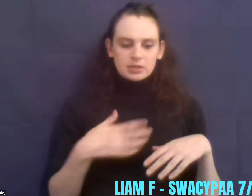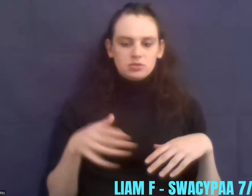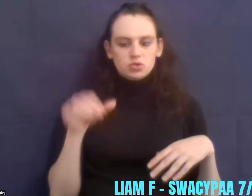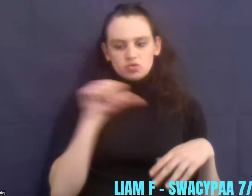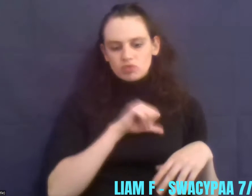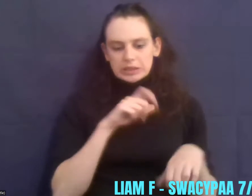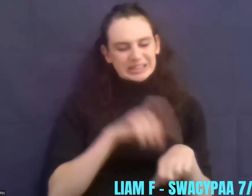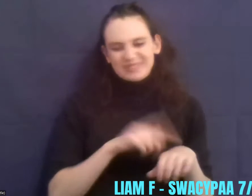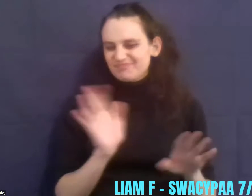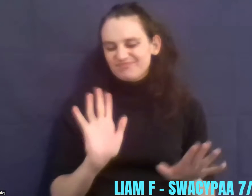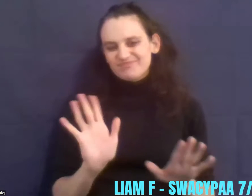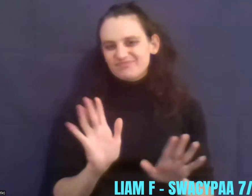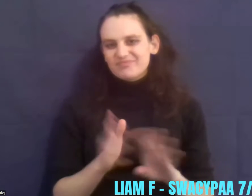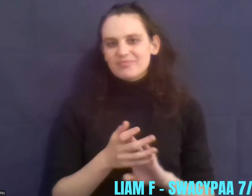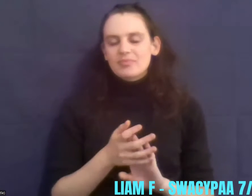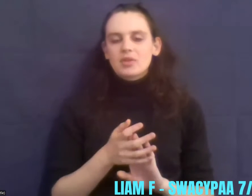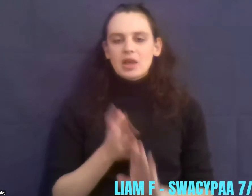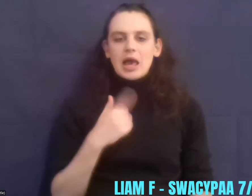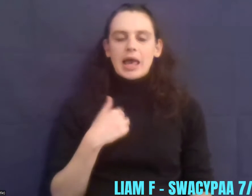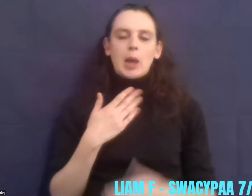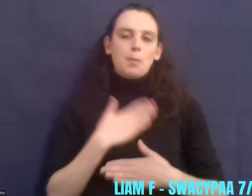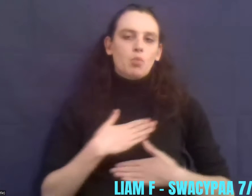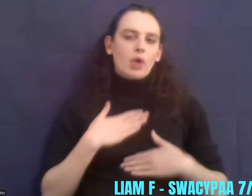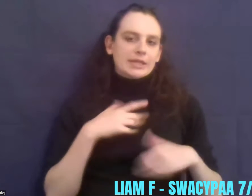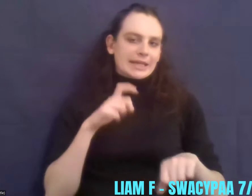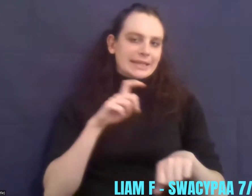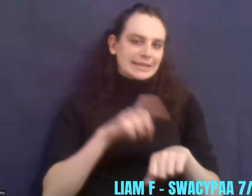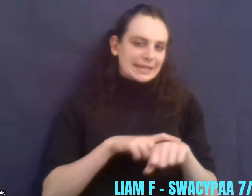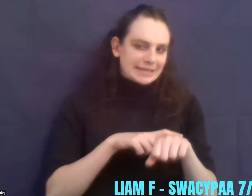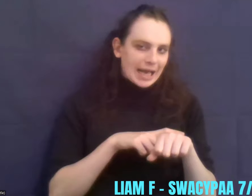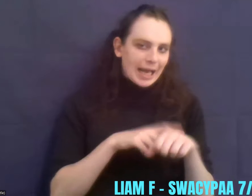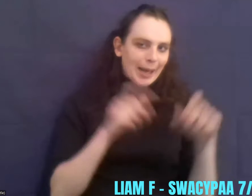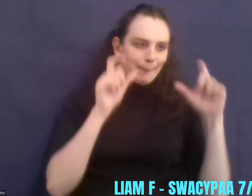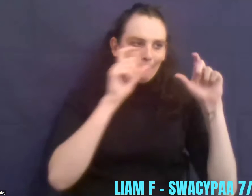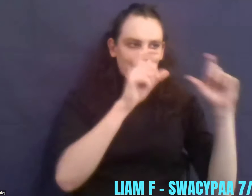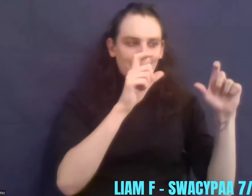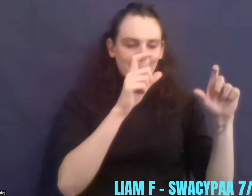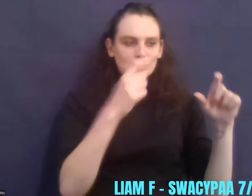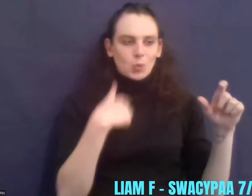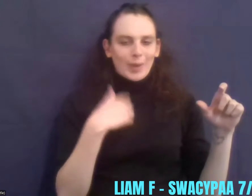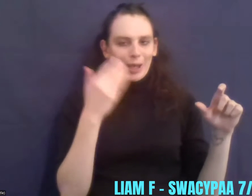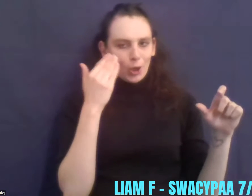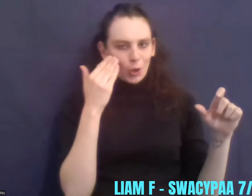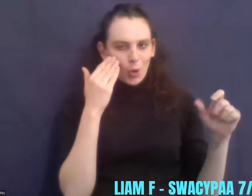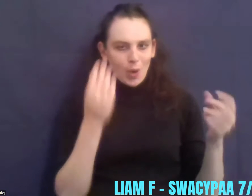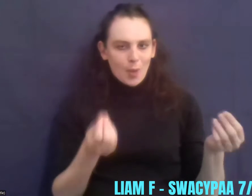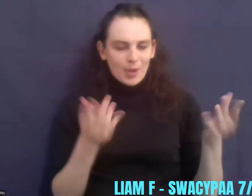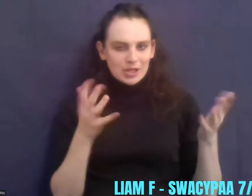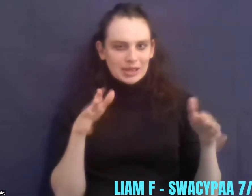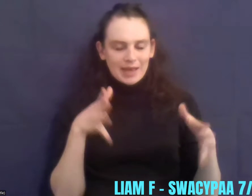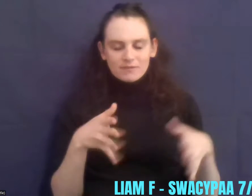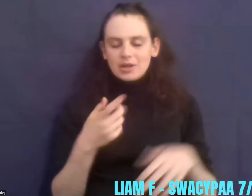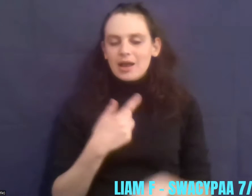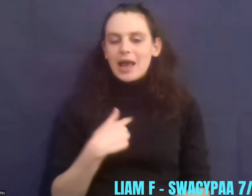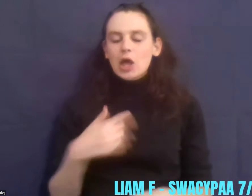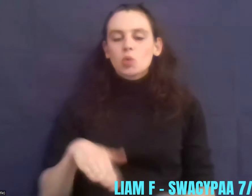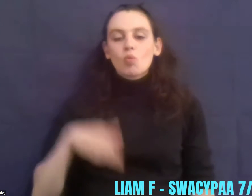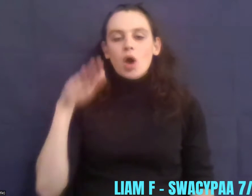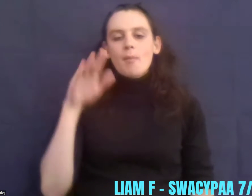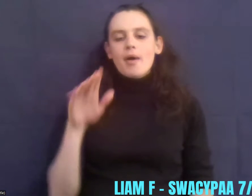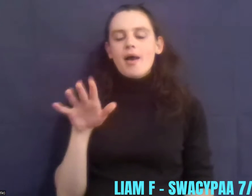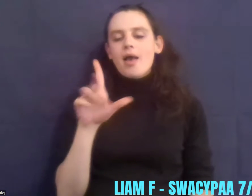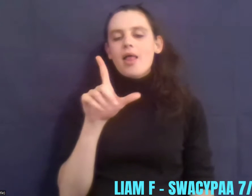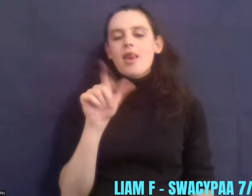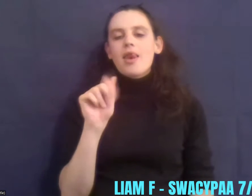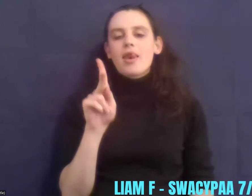time, and I really appreciate the timer keeping me from doing that. I grew up in Lake Tahoe, very